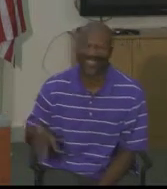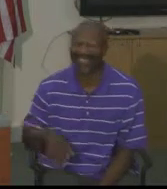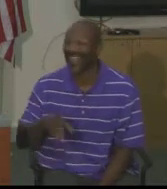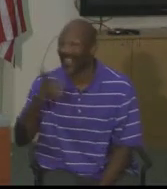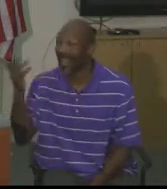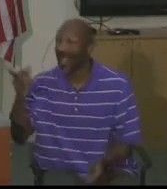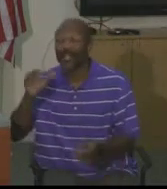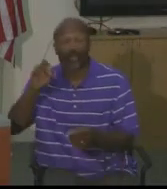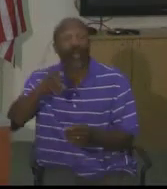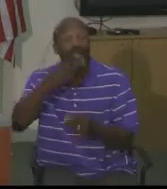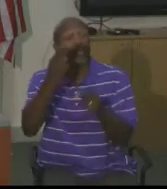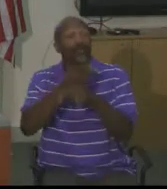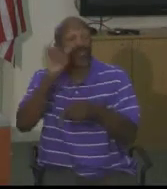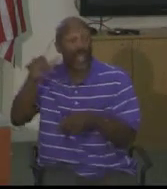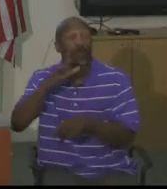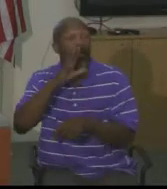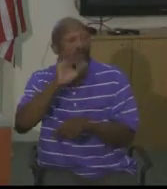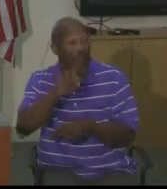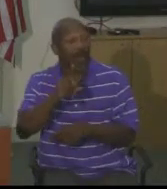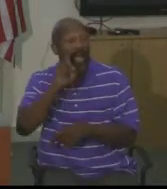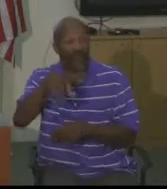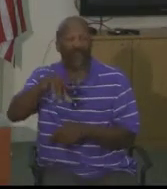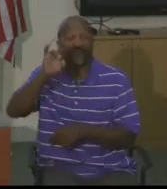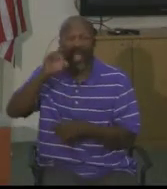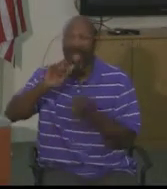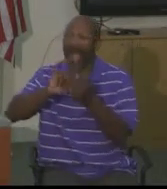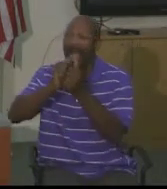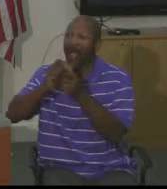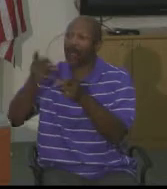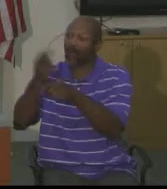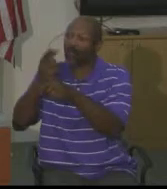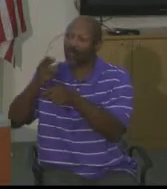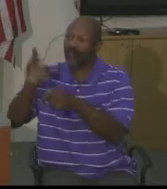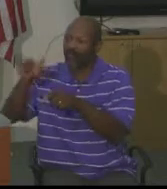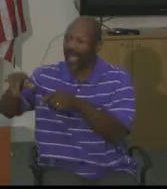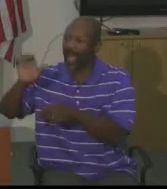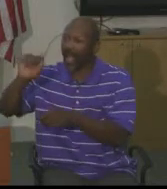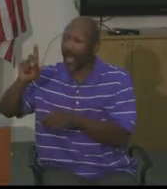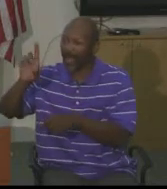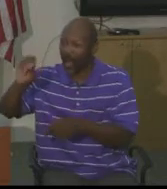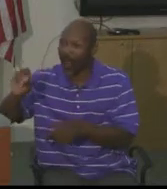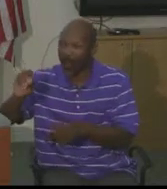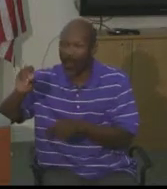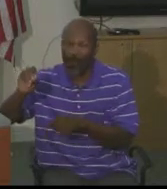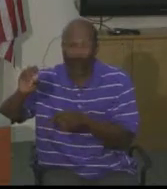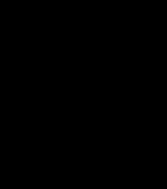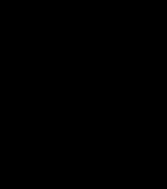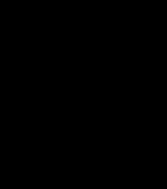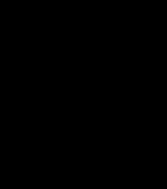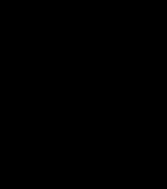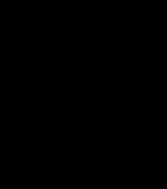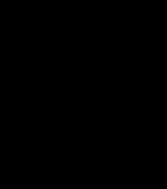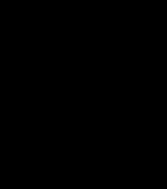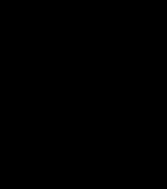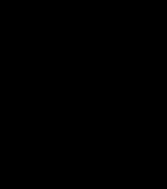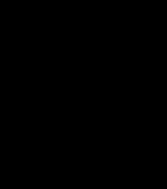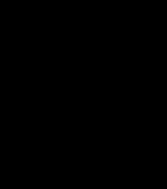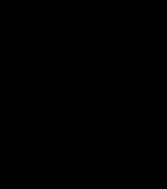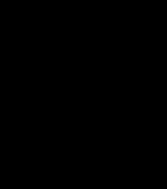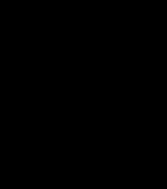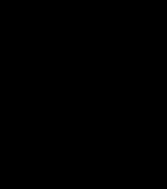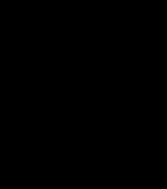so in order to use this motherboard, I would have to find some way to take the audio, Jerry, from here.